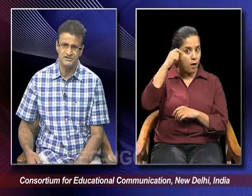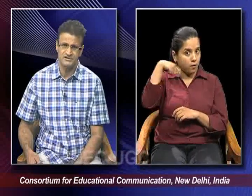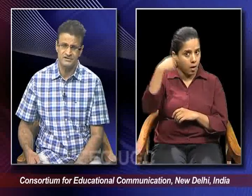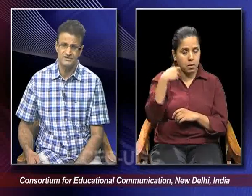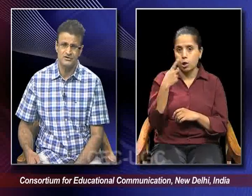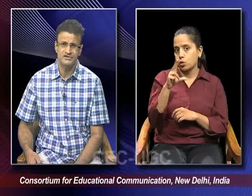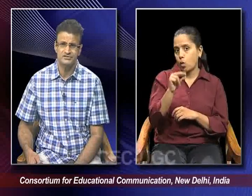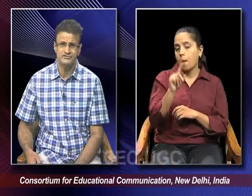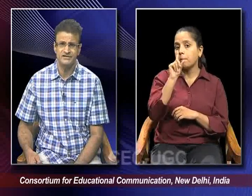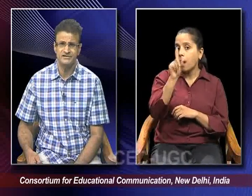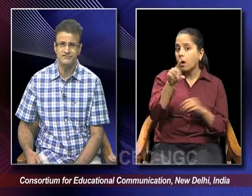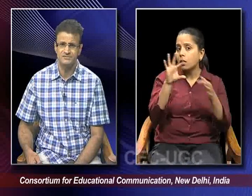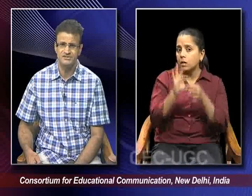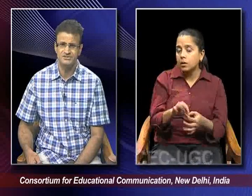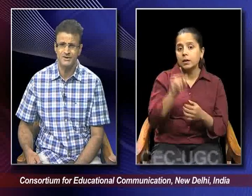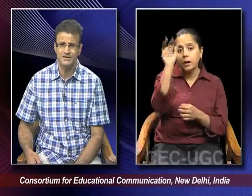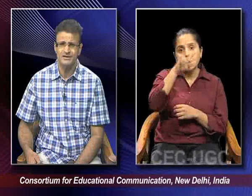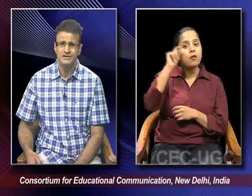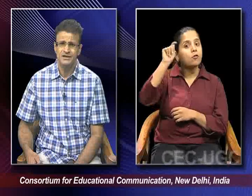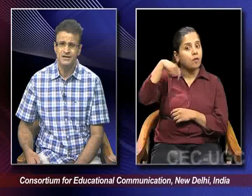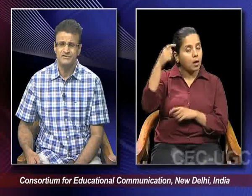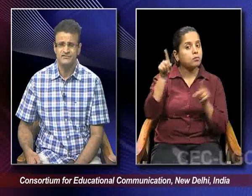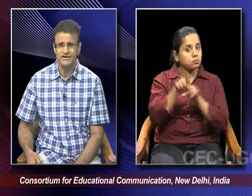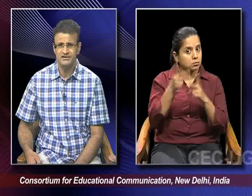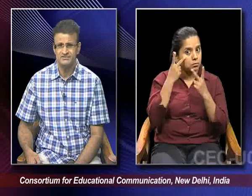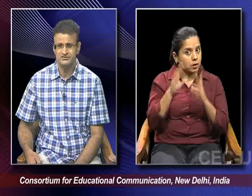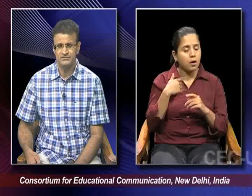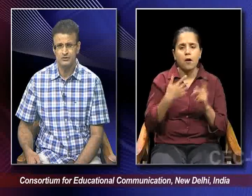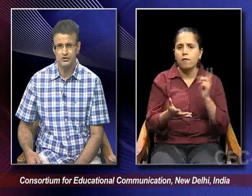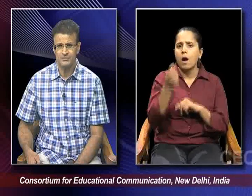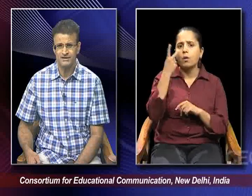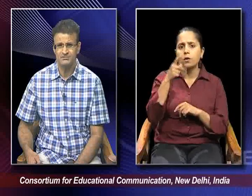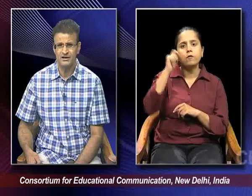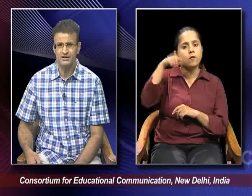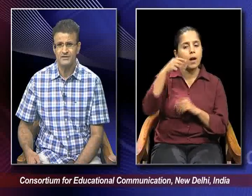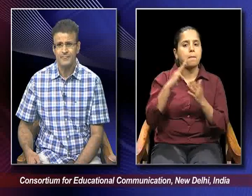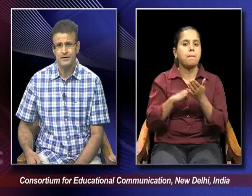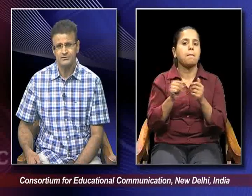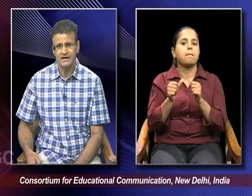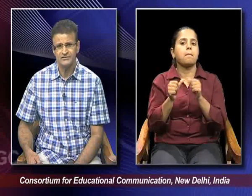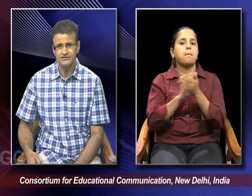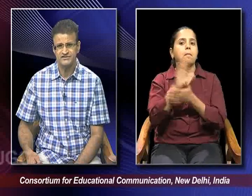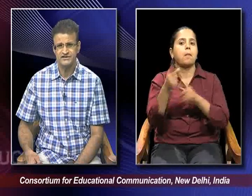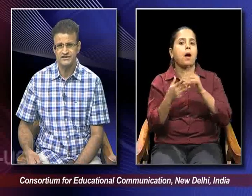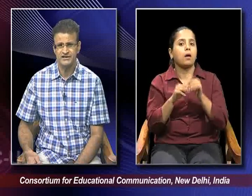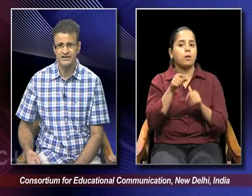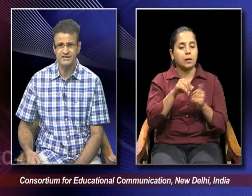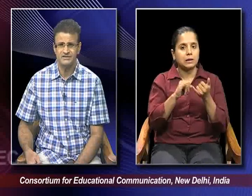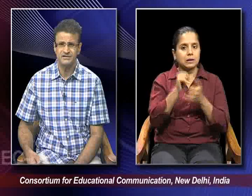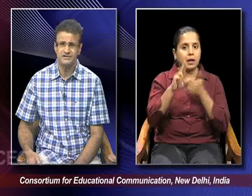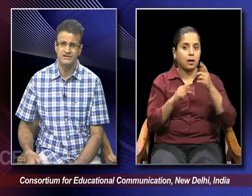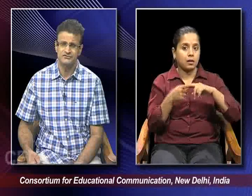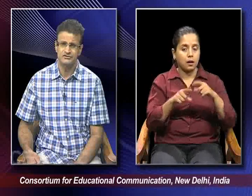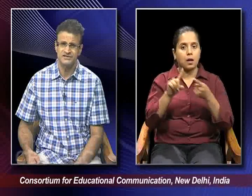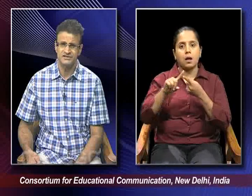in the context of the Indian films as well. We find that there was a film called Mahatma on the life of Saint Eknath,